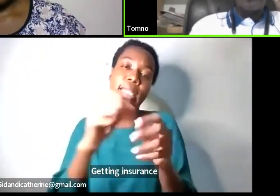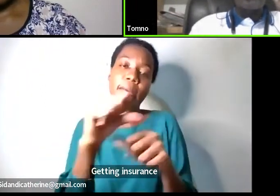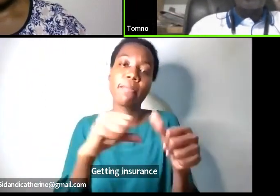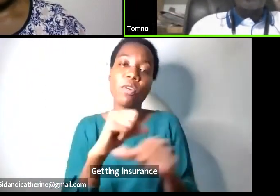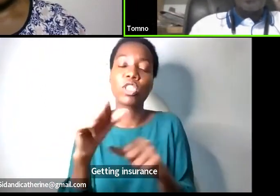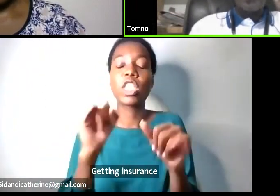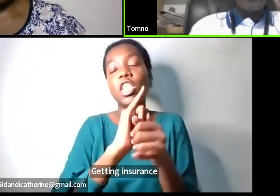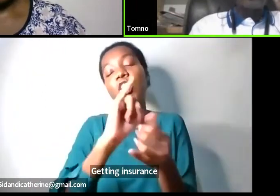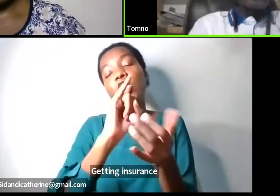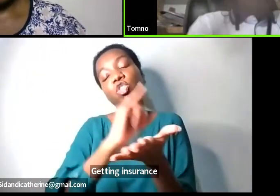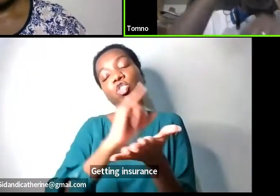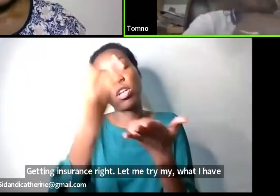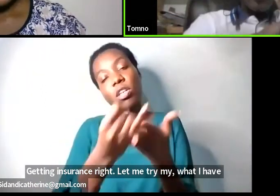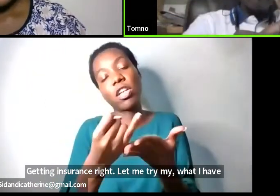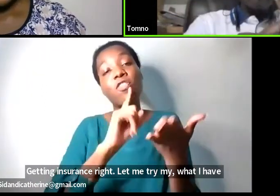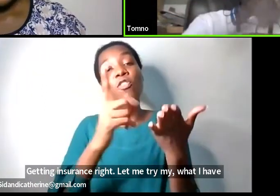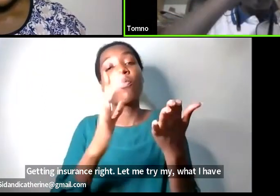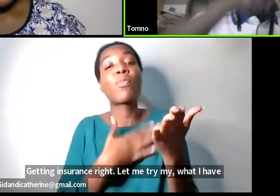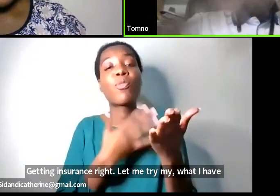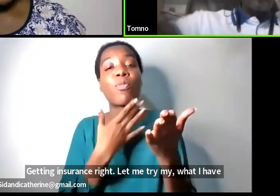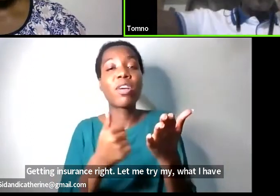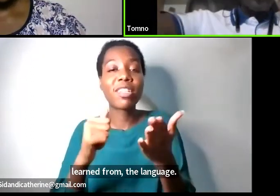learned from the sign language chat.